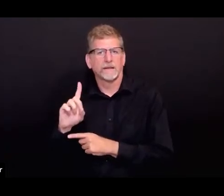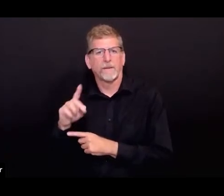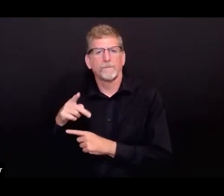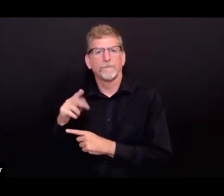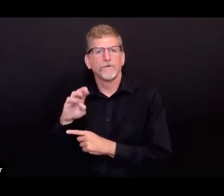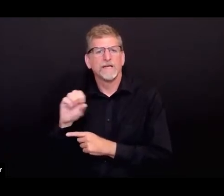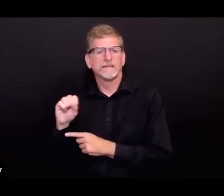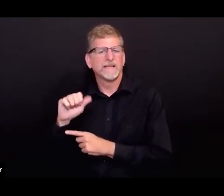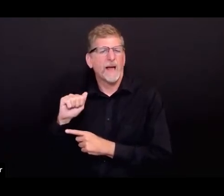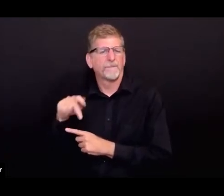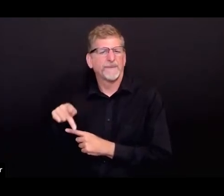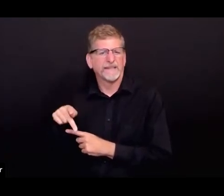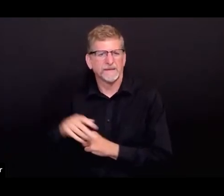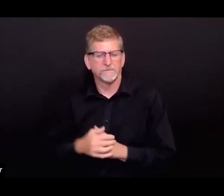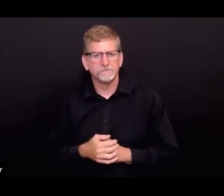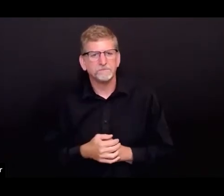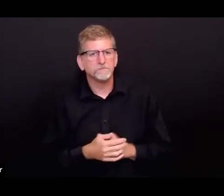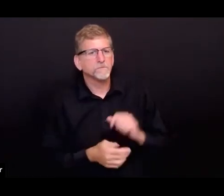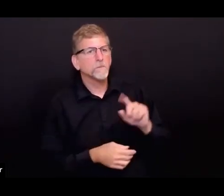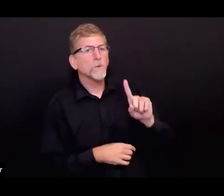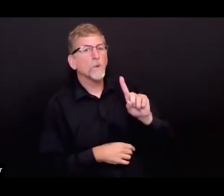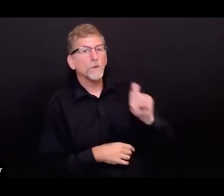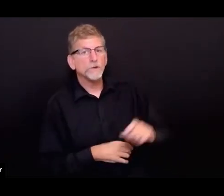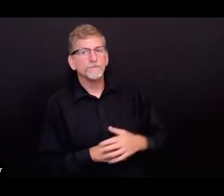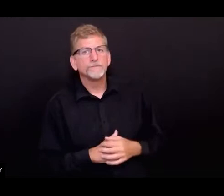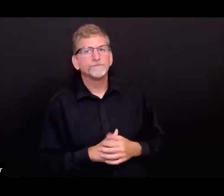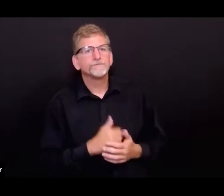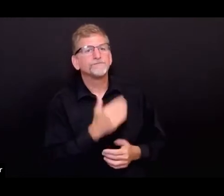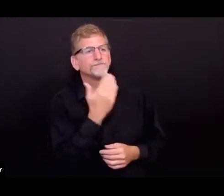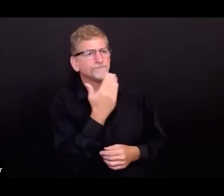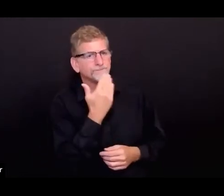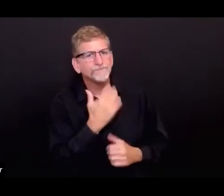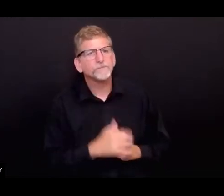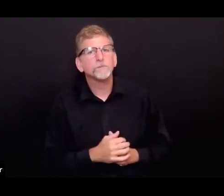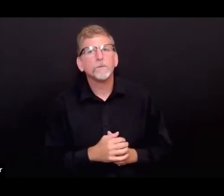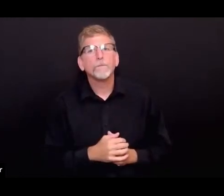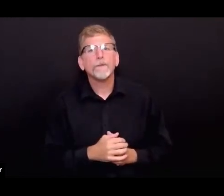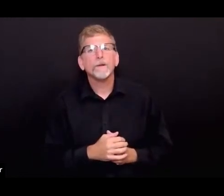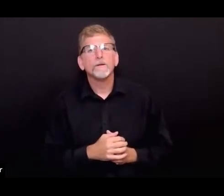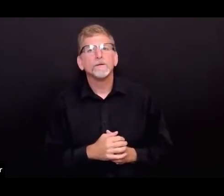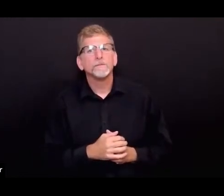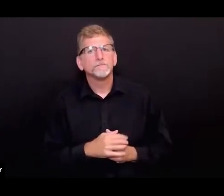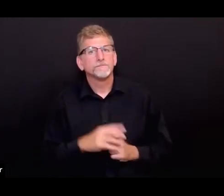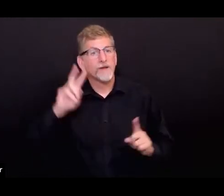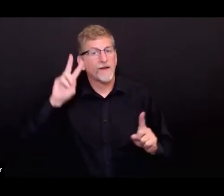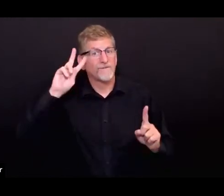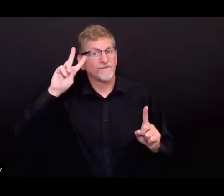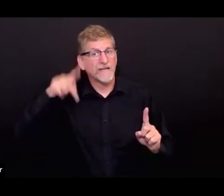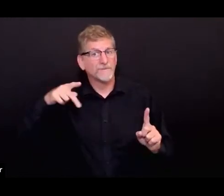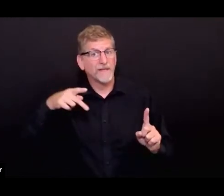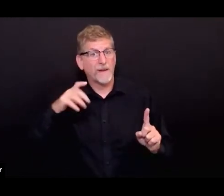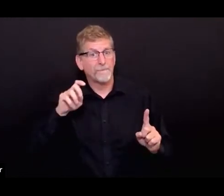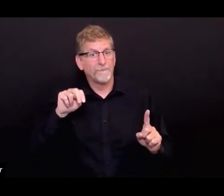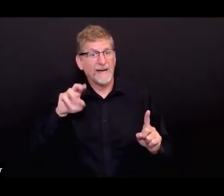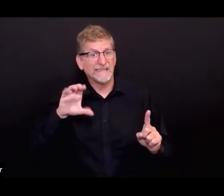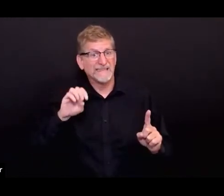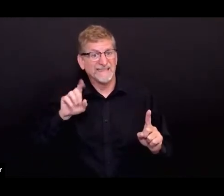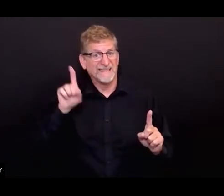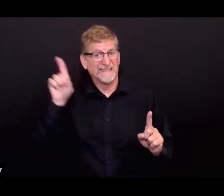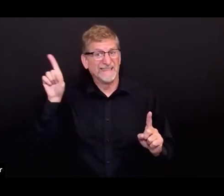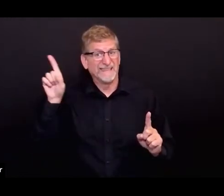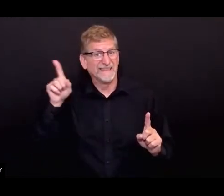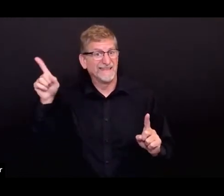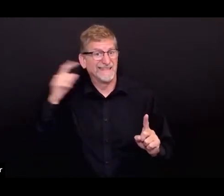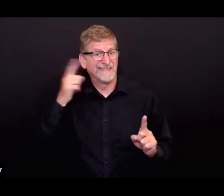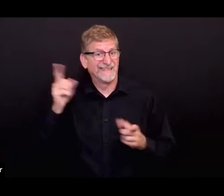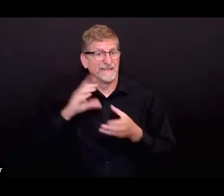call. As we're speaking here, Vice President Pence is speaking in Hibbing, and MDH figures